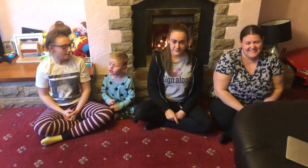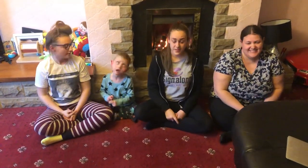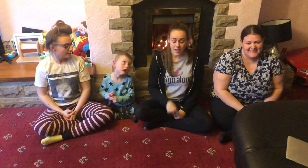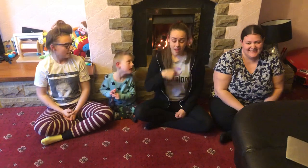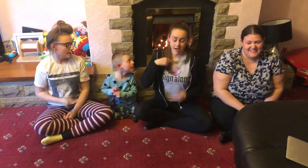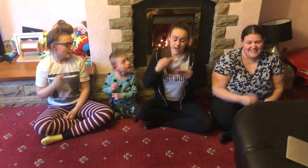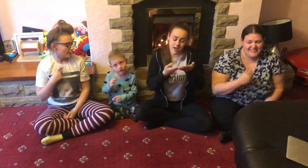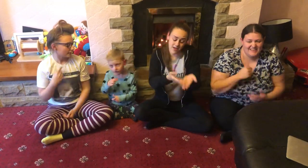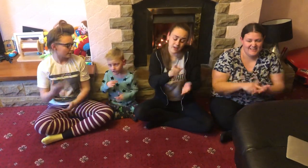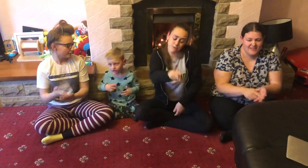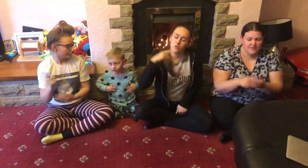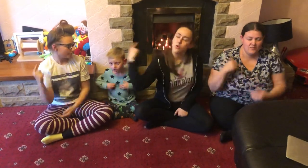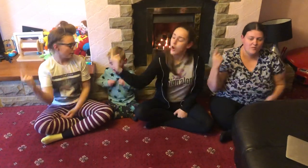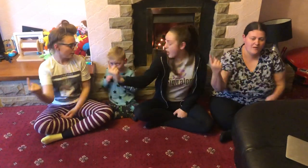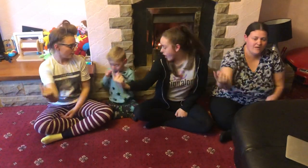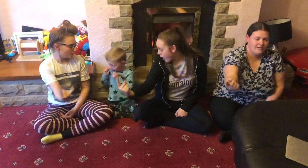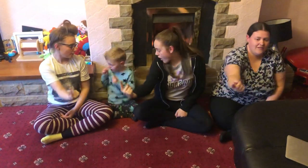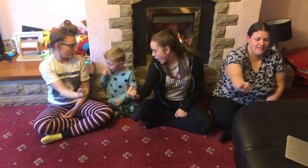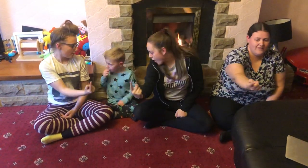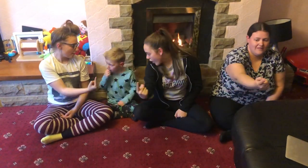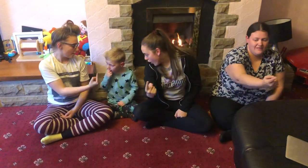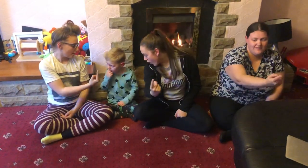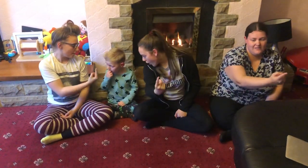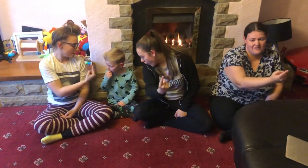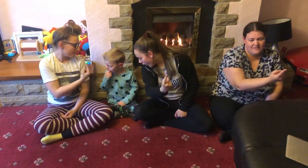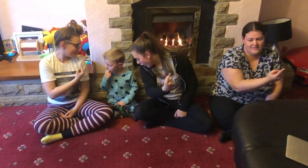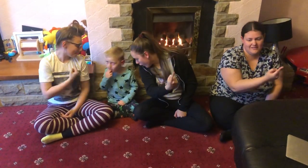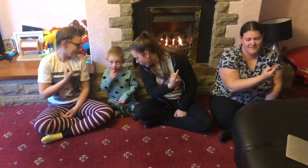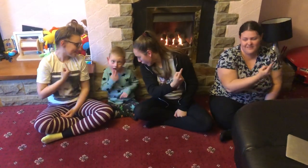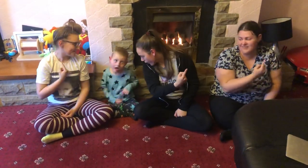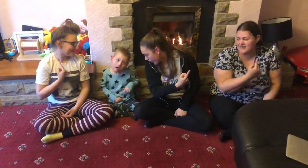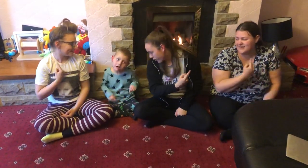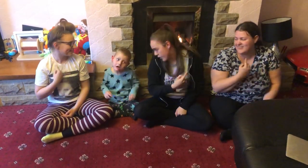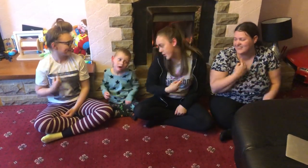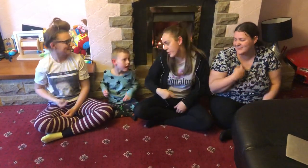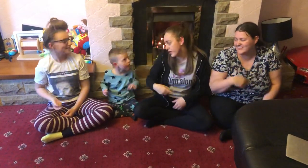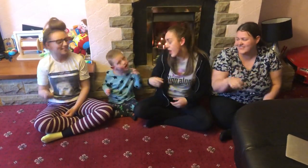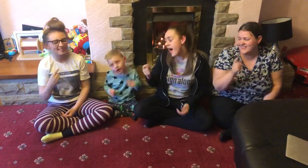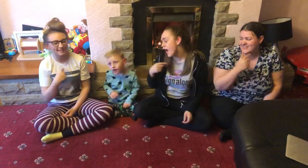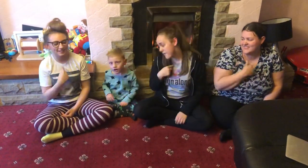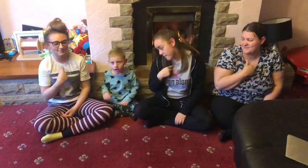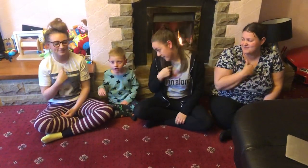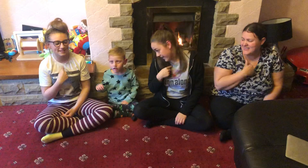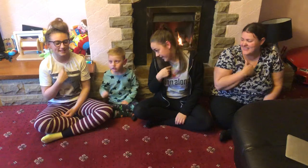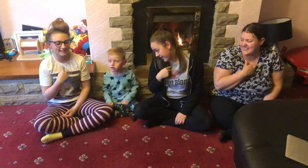I give you all of me